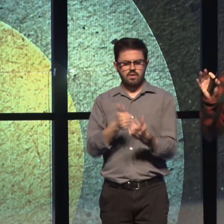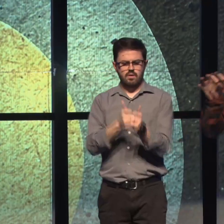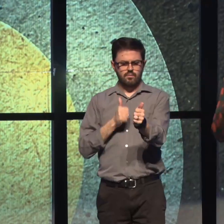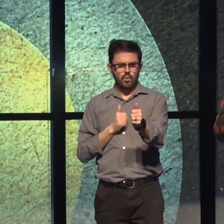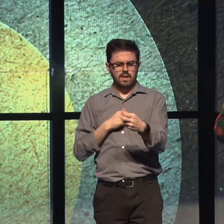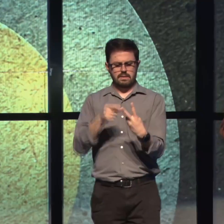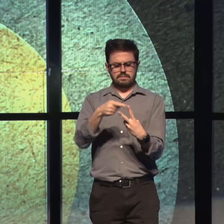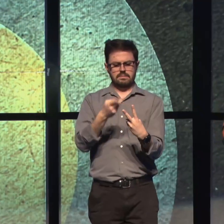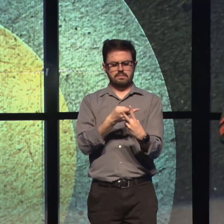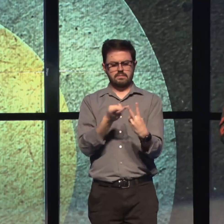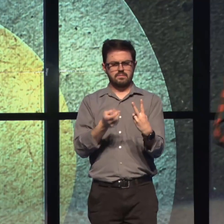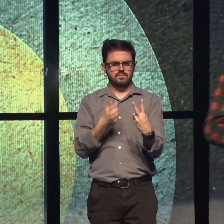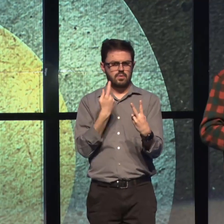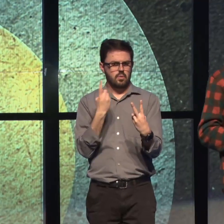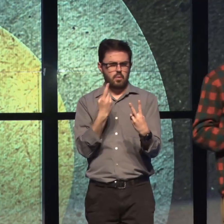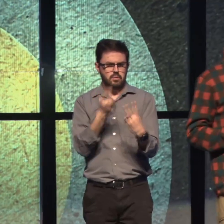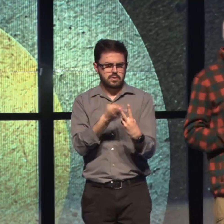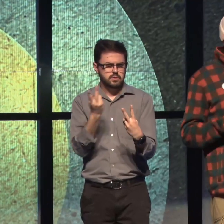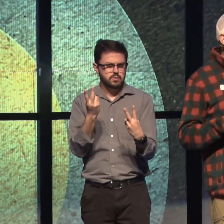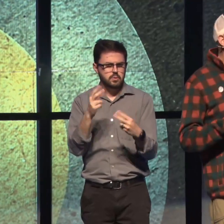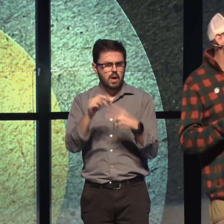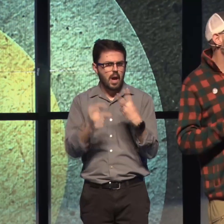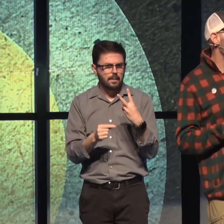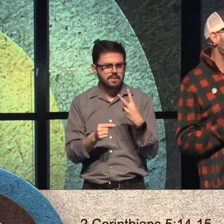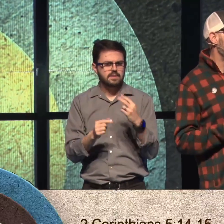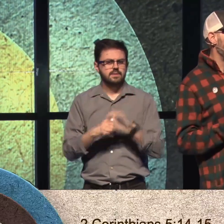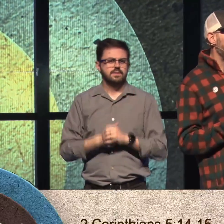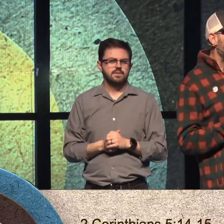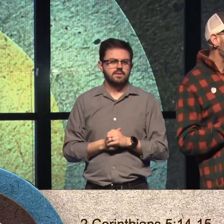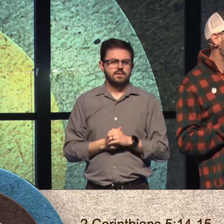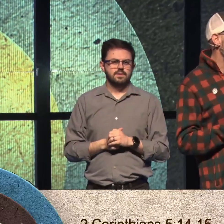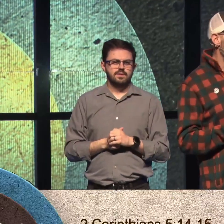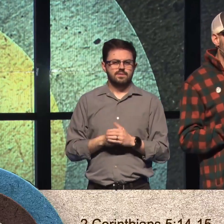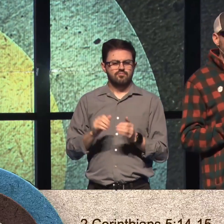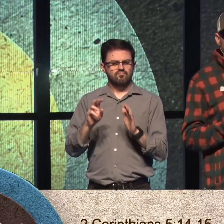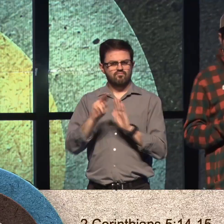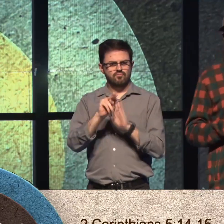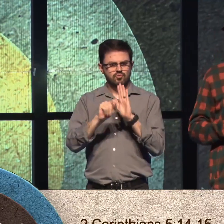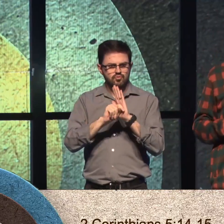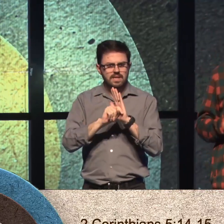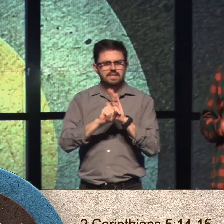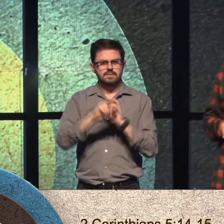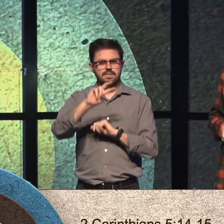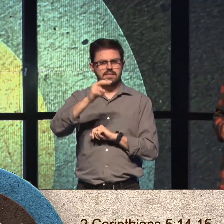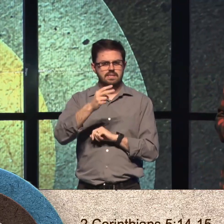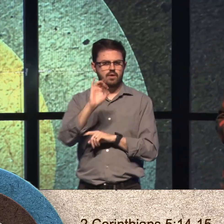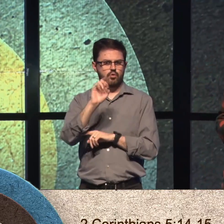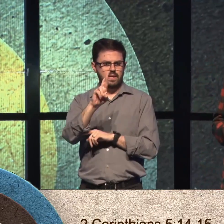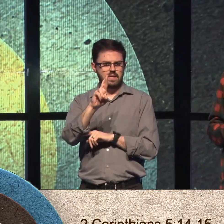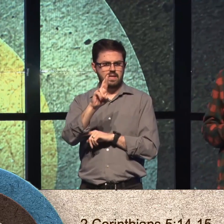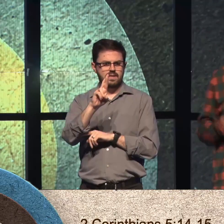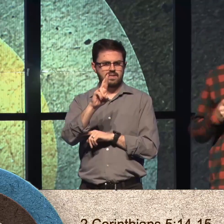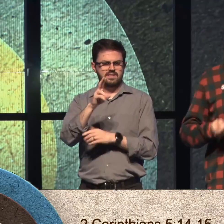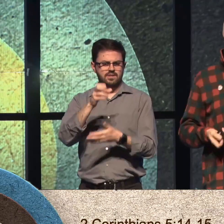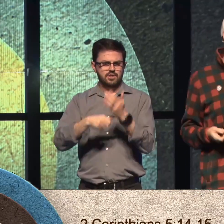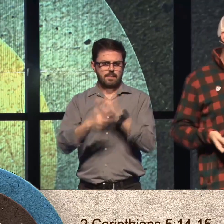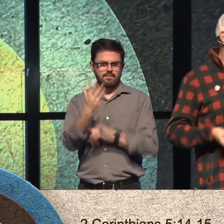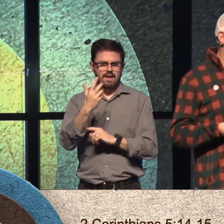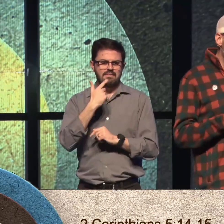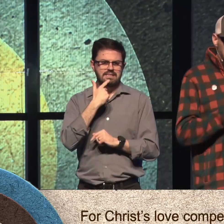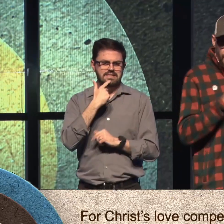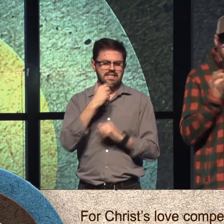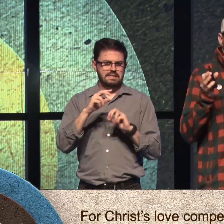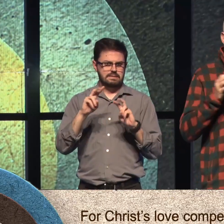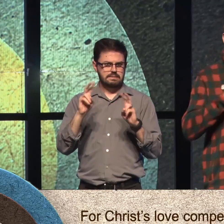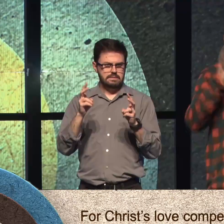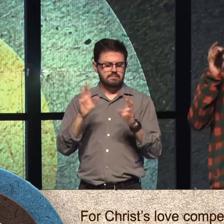for others, as if those are our only two choices. There's a little letter in the New Testament, 2 Corinthians. And in 2 Corinthians chapter 5, it says this.